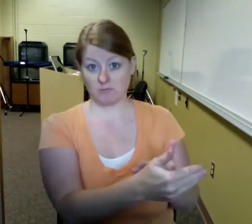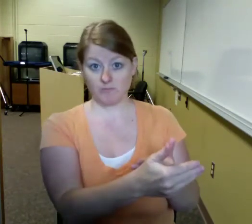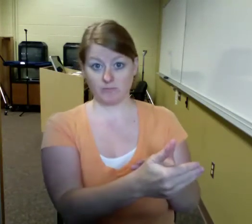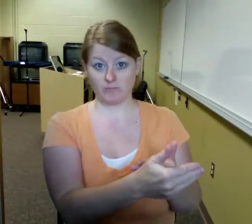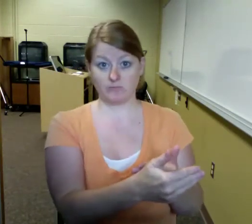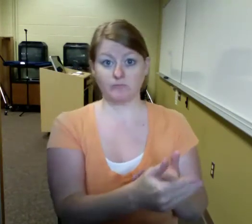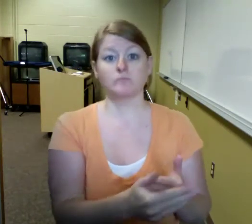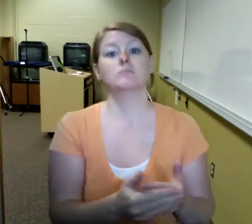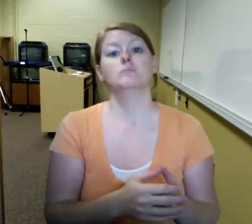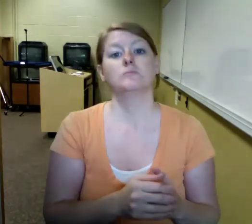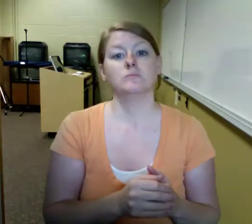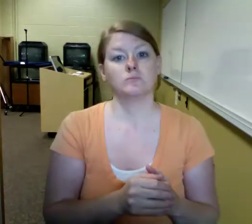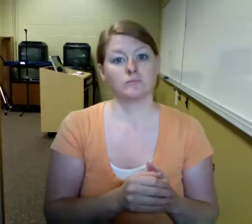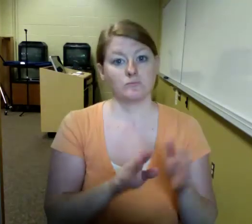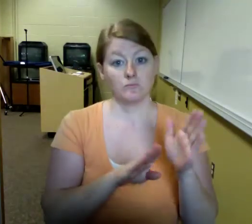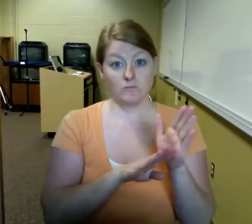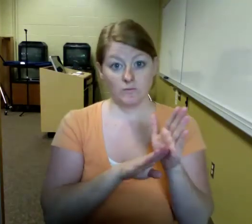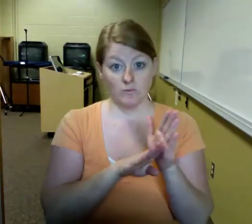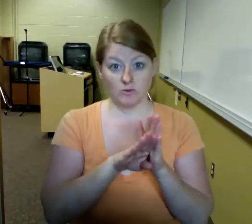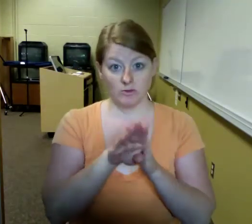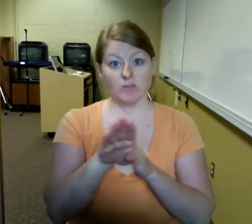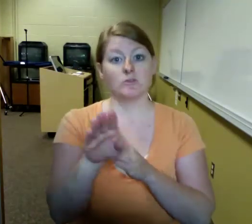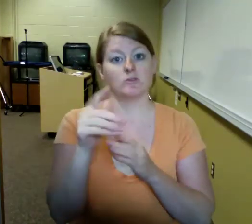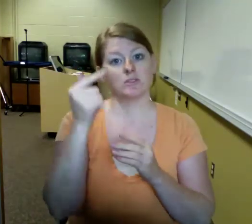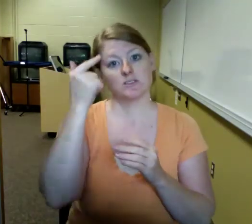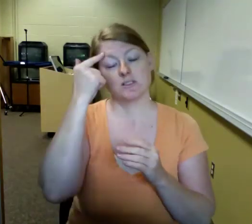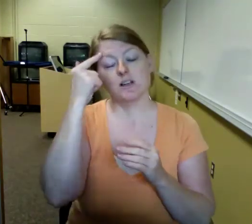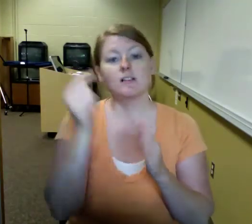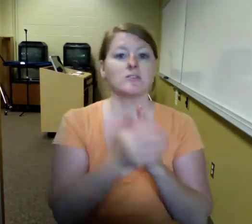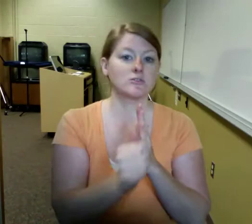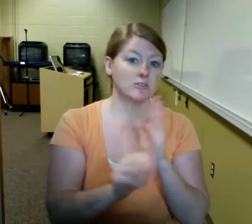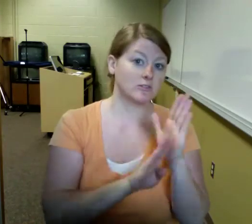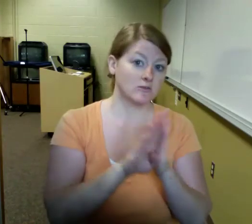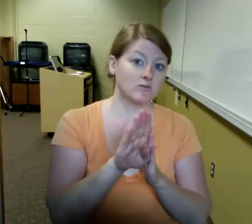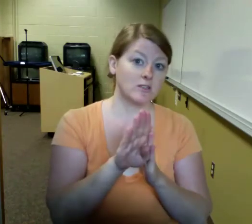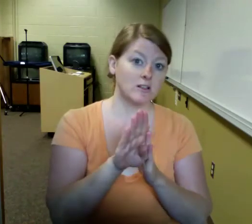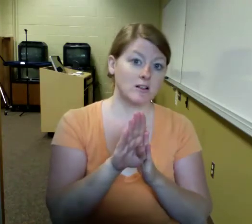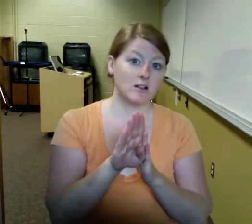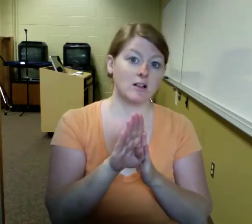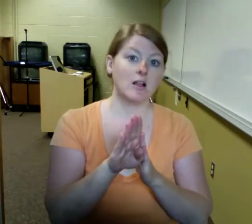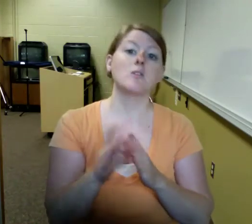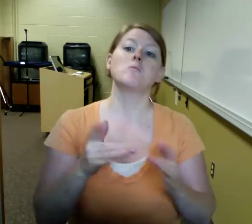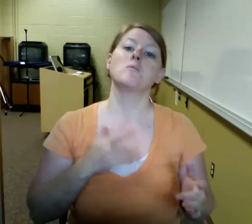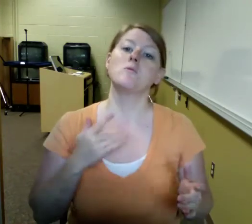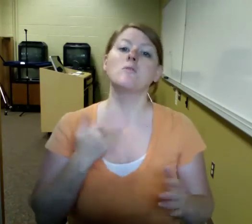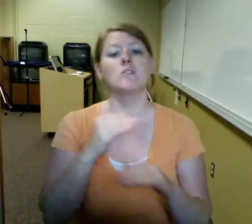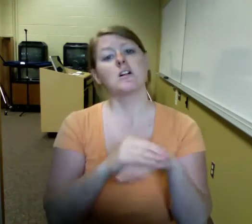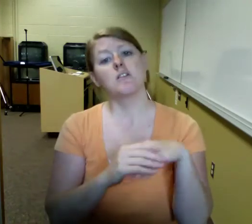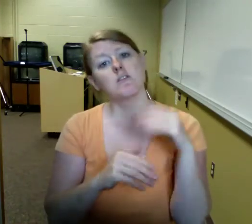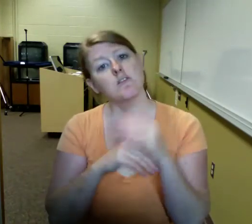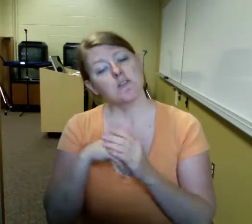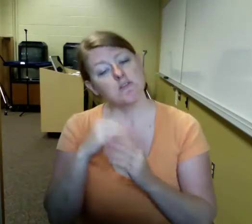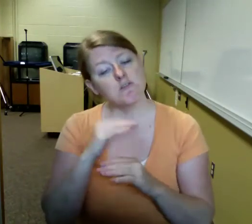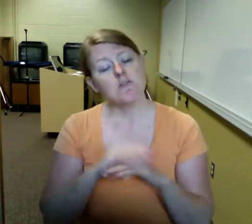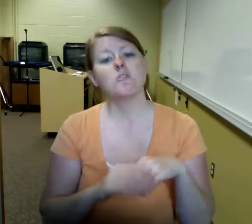Through increased knowledge, practice, and skill development, we can gain the confidence and skills necessary to effectively interpret in a variety